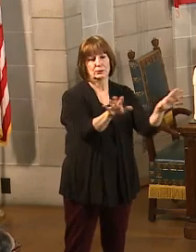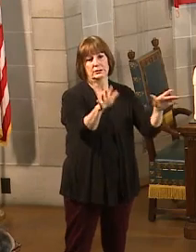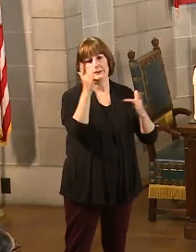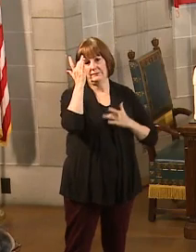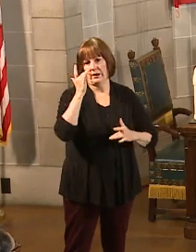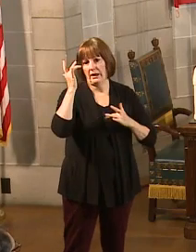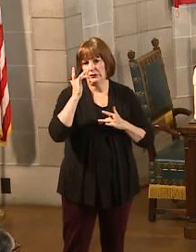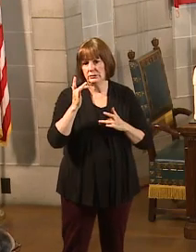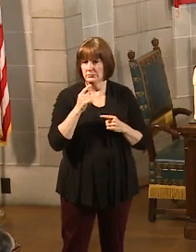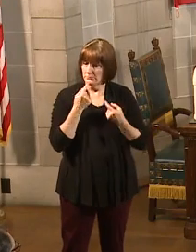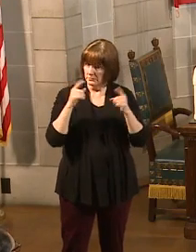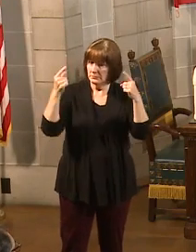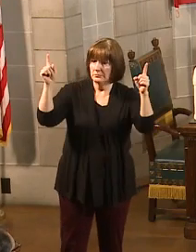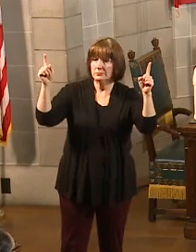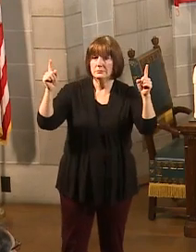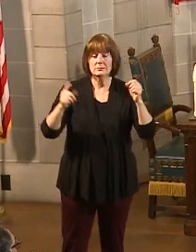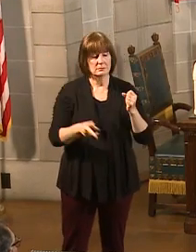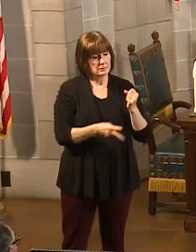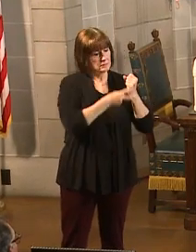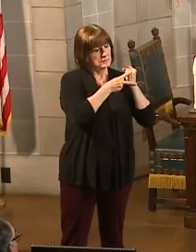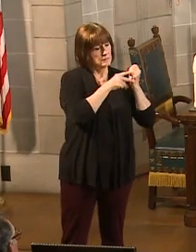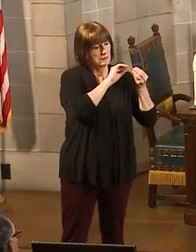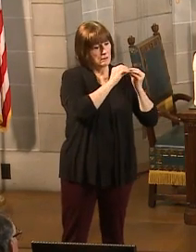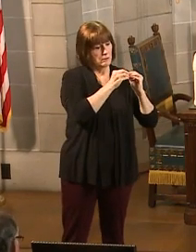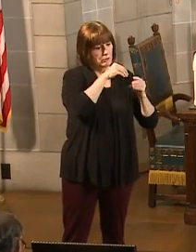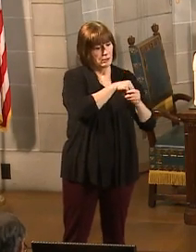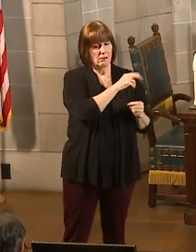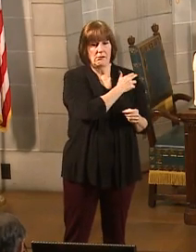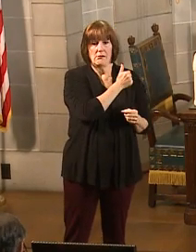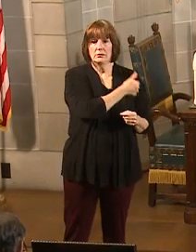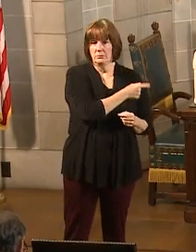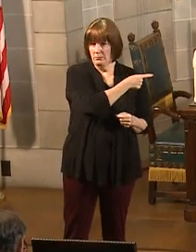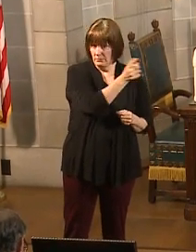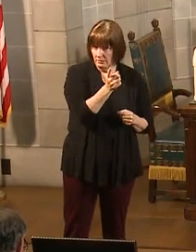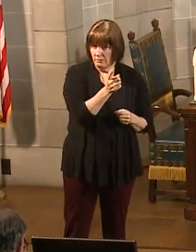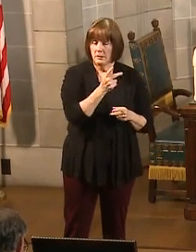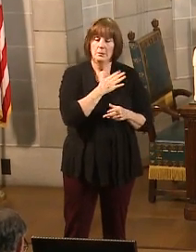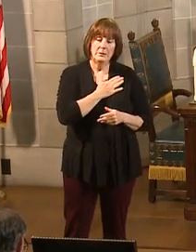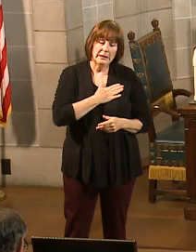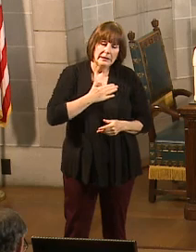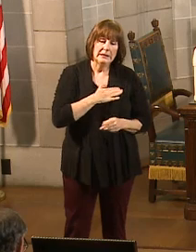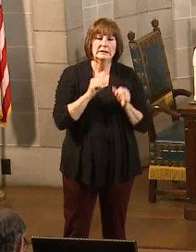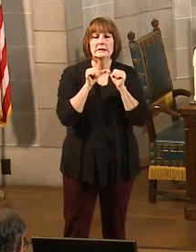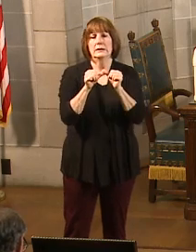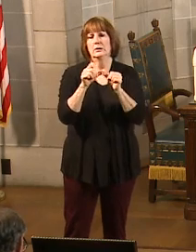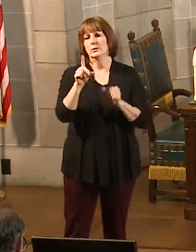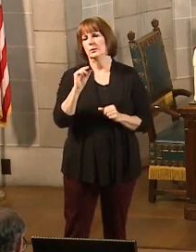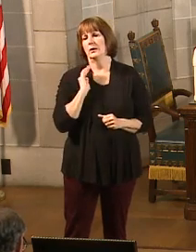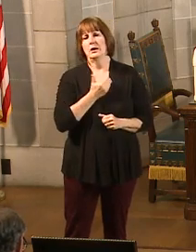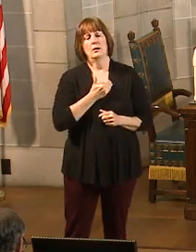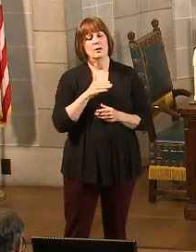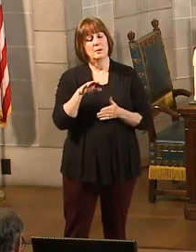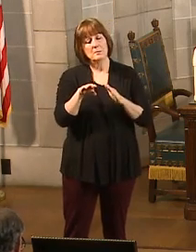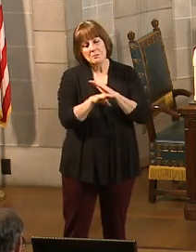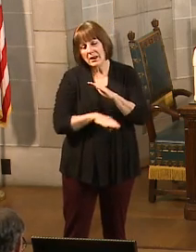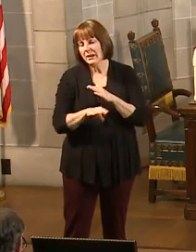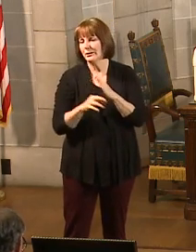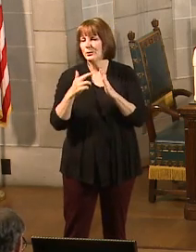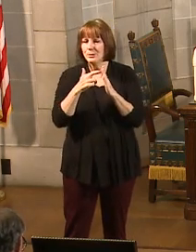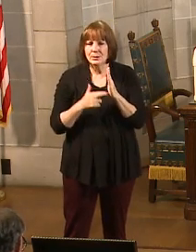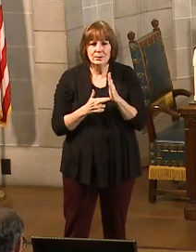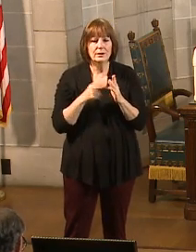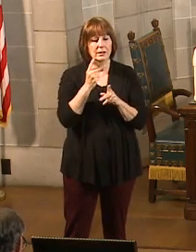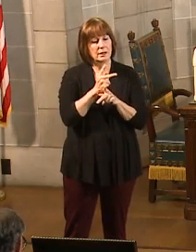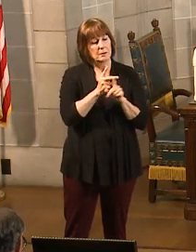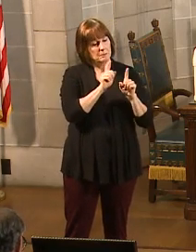It's been successful. We've been able to preserve our hospital capacity. Please continue to do our basic social distancing rules of keeping